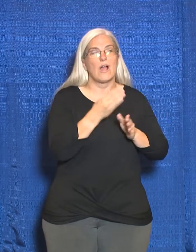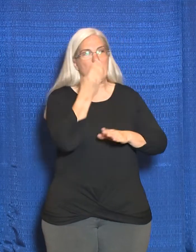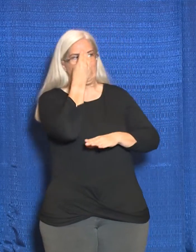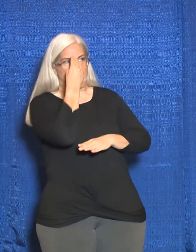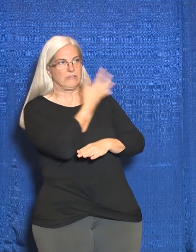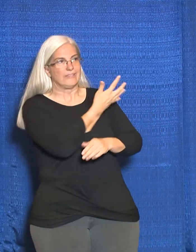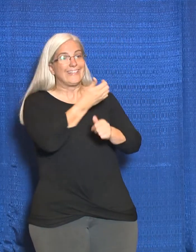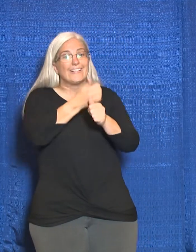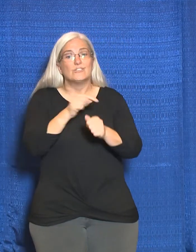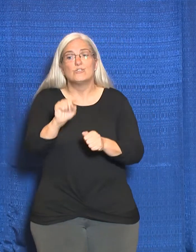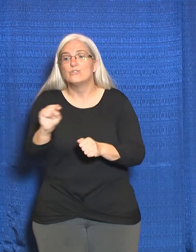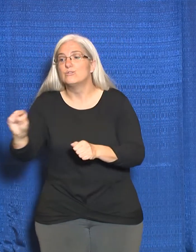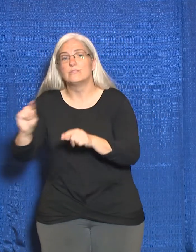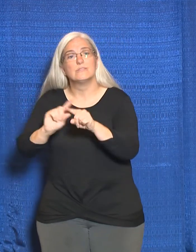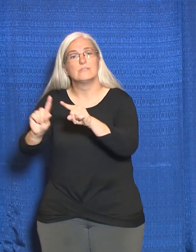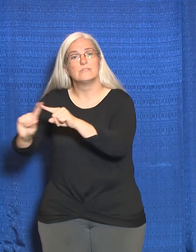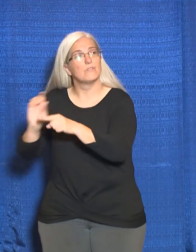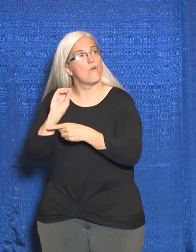and sites.